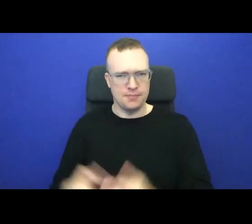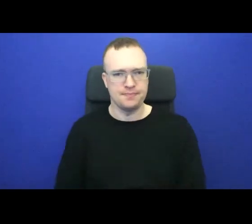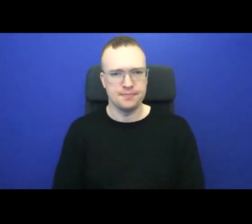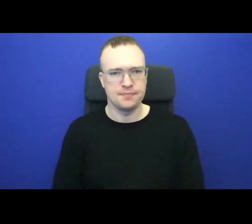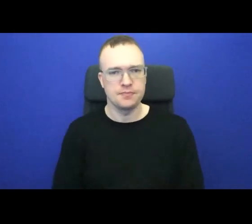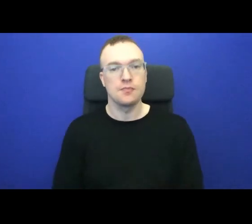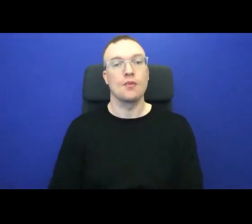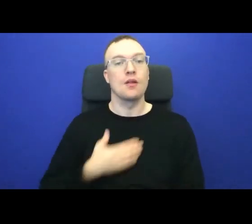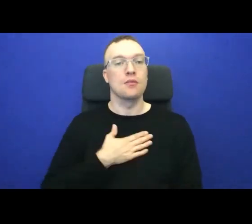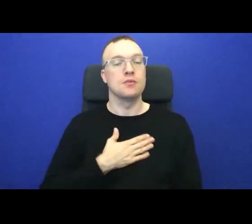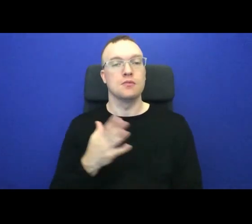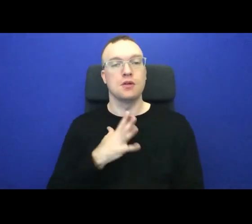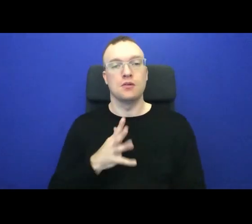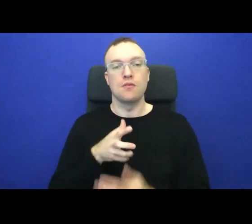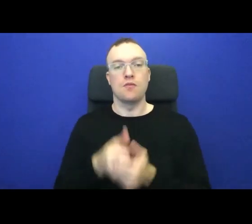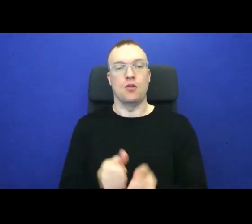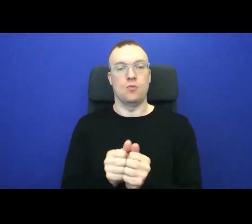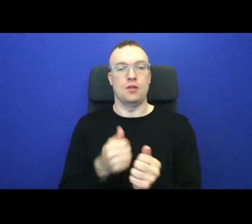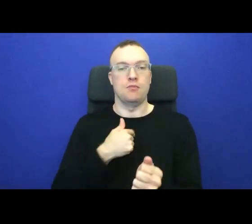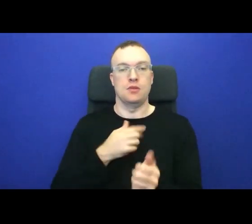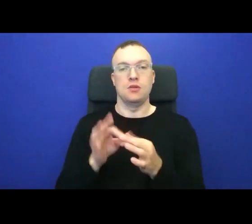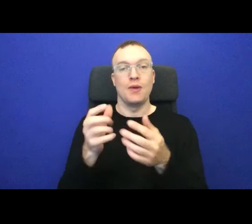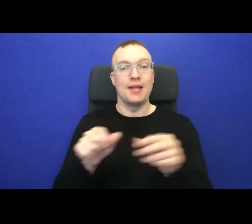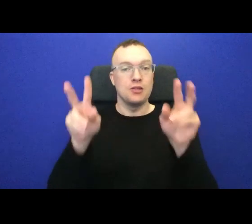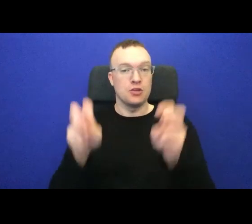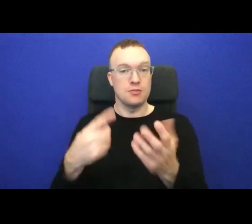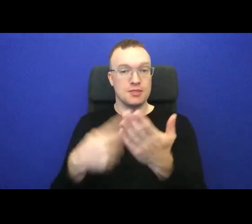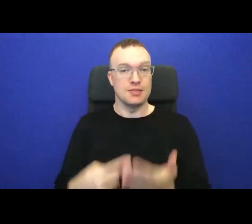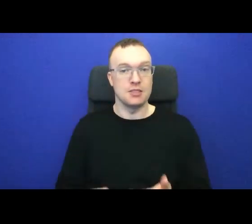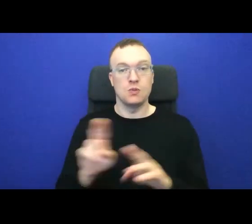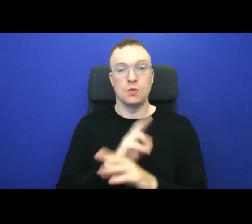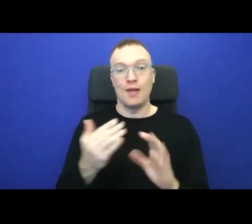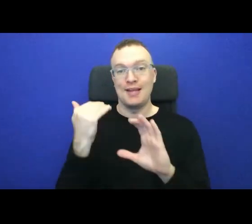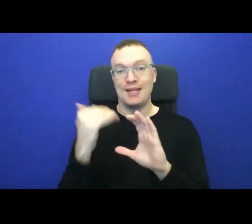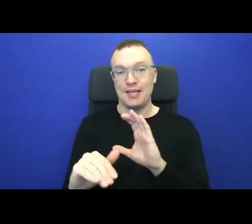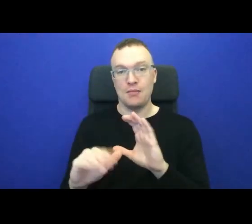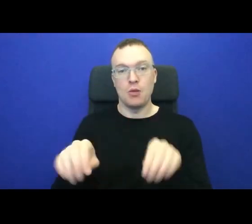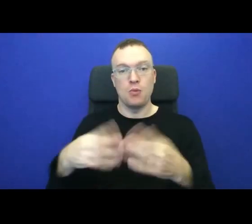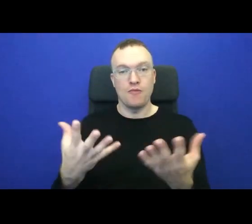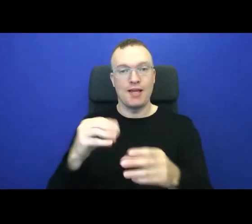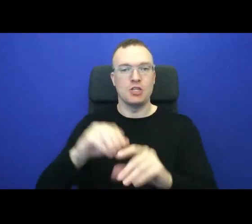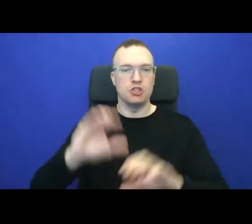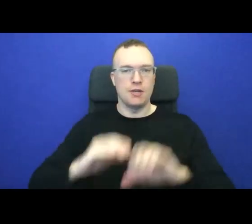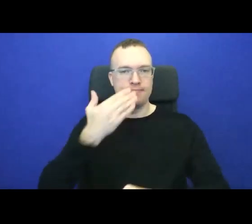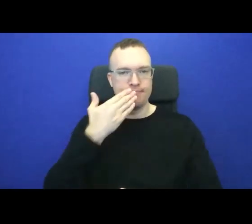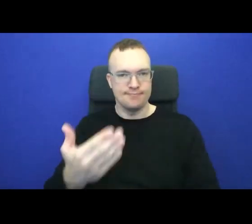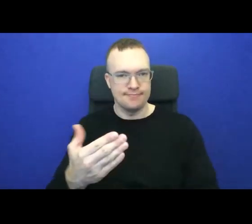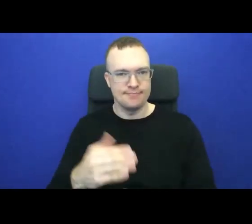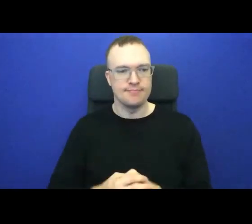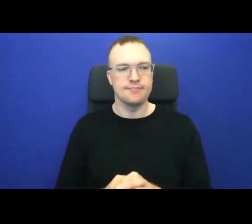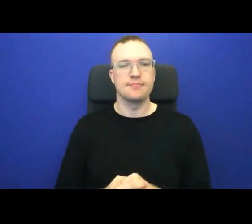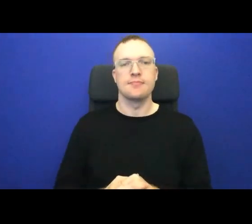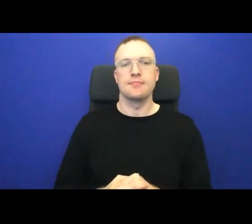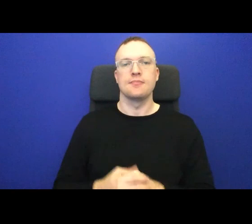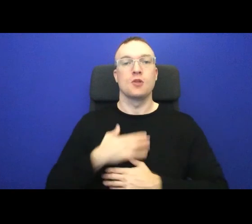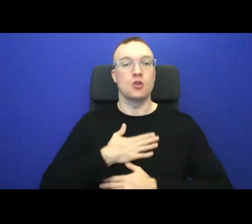So please feel to follow up with me about any of the topics discussed using the email that is provided in the chat. Do enjoy